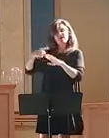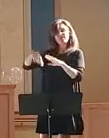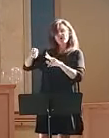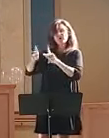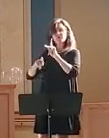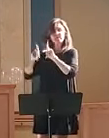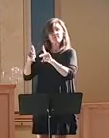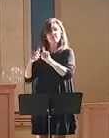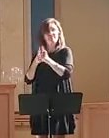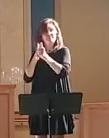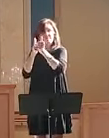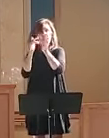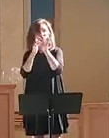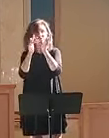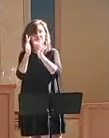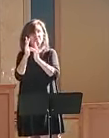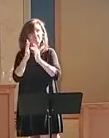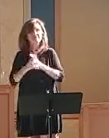himself.